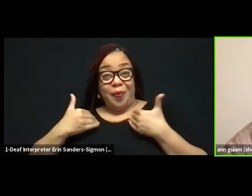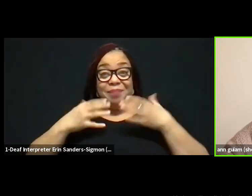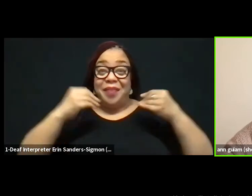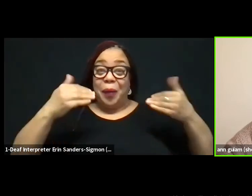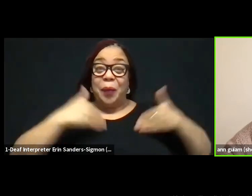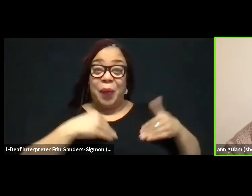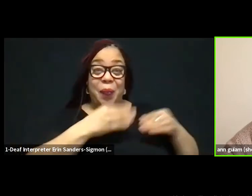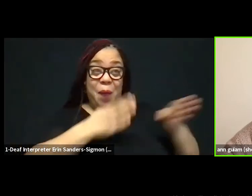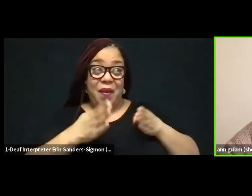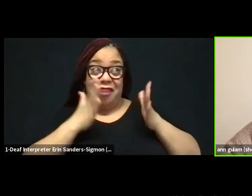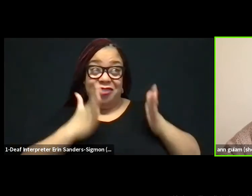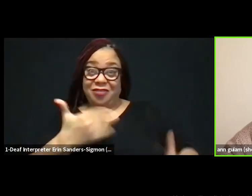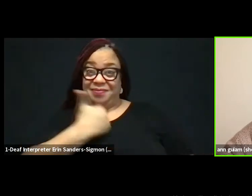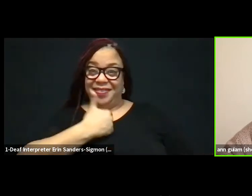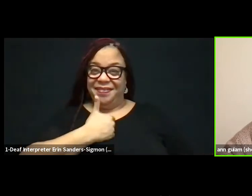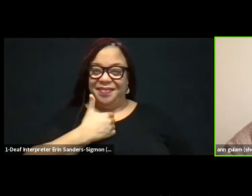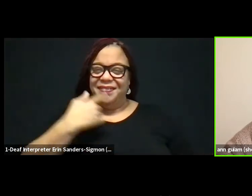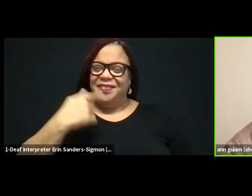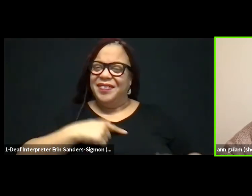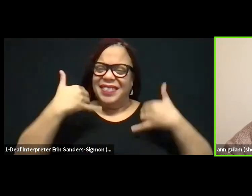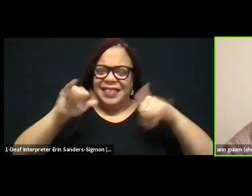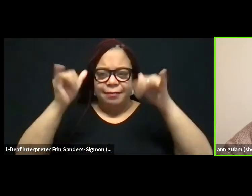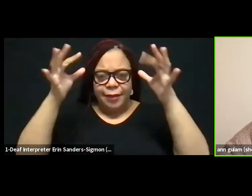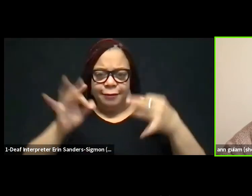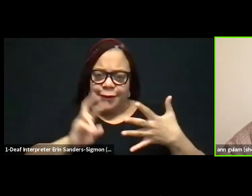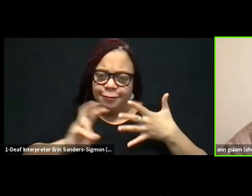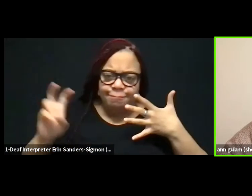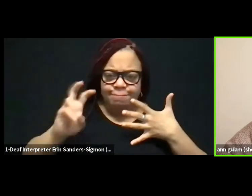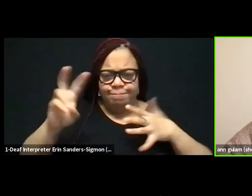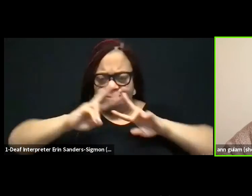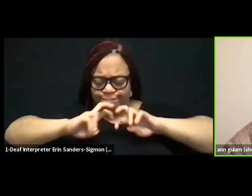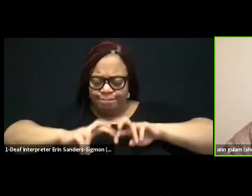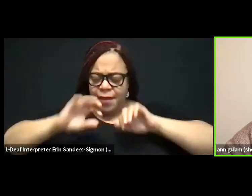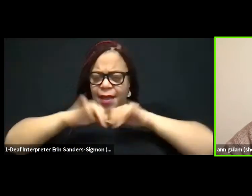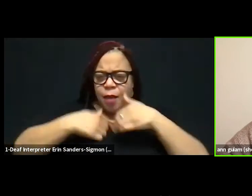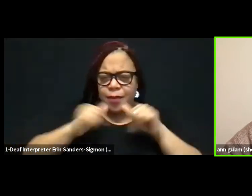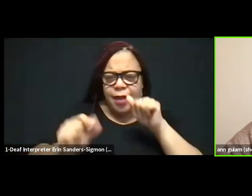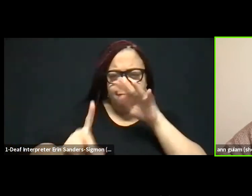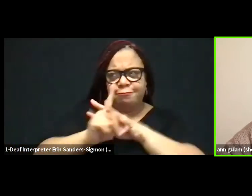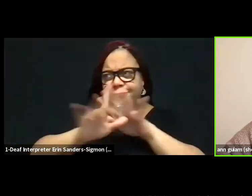not only for others. And I continue to remind myself that